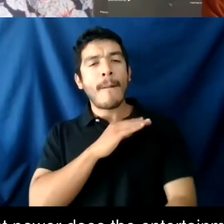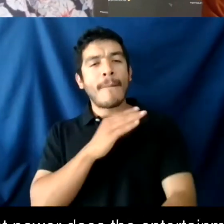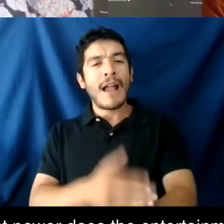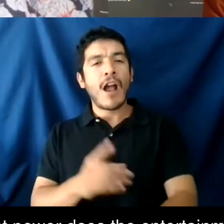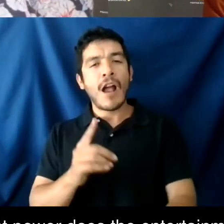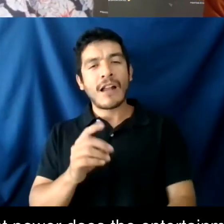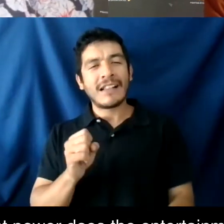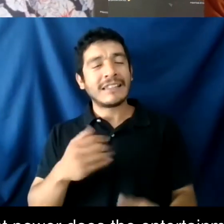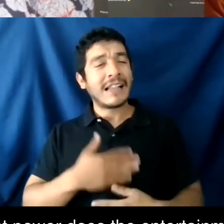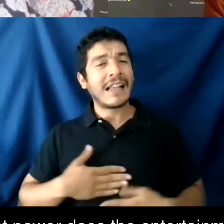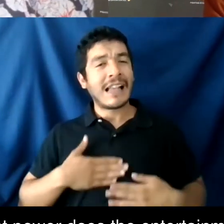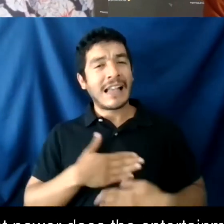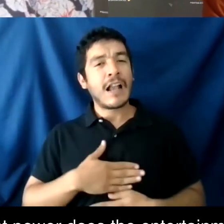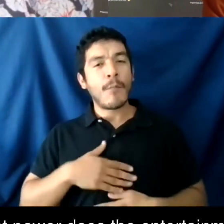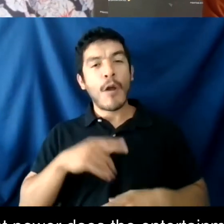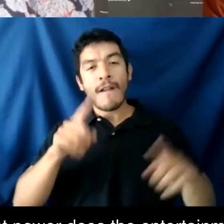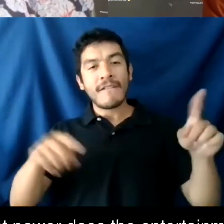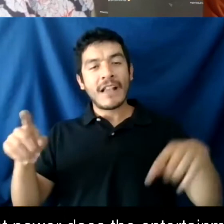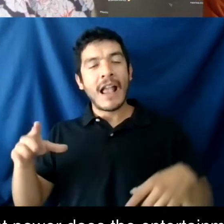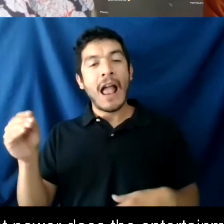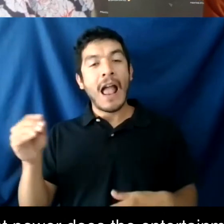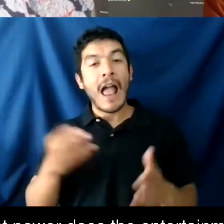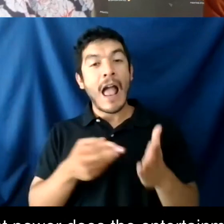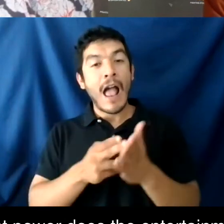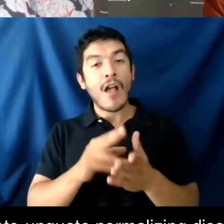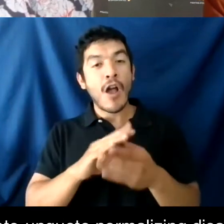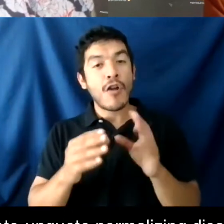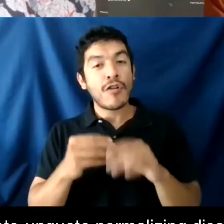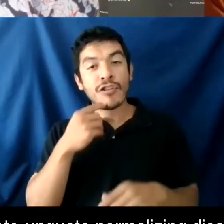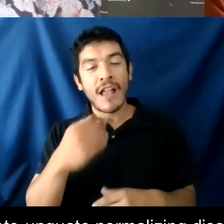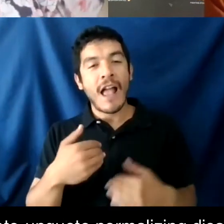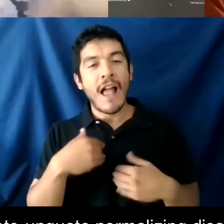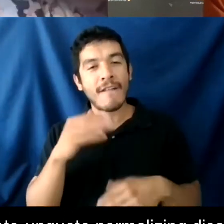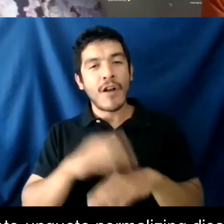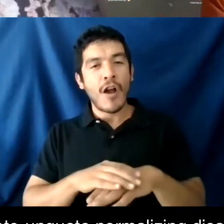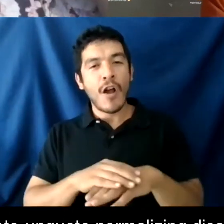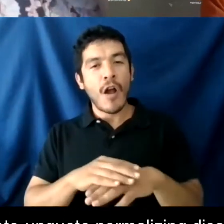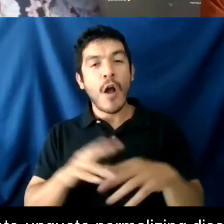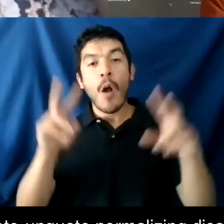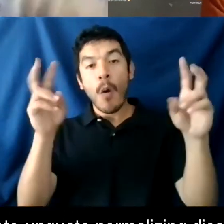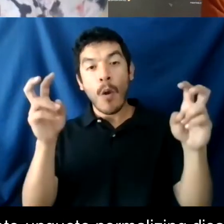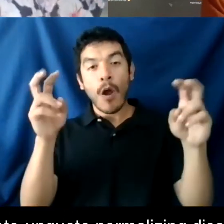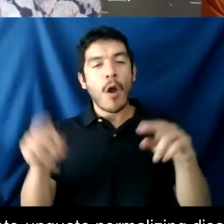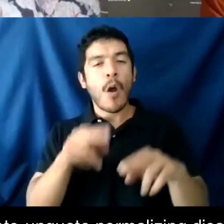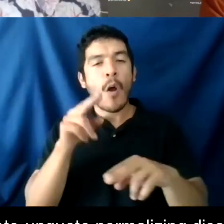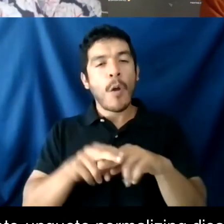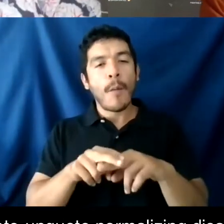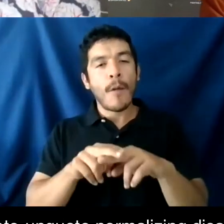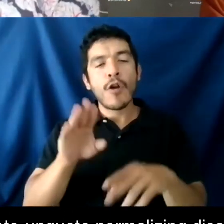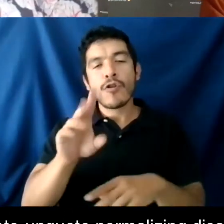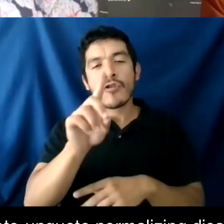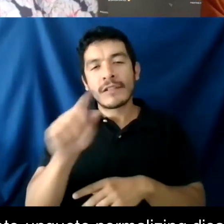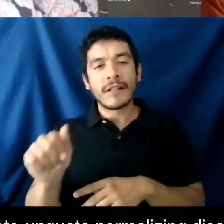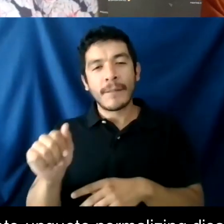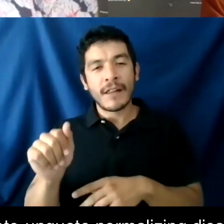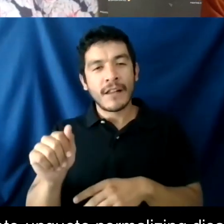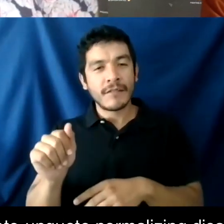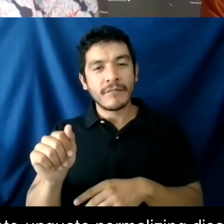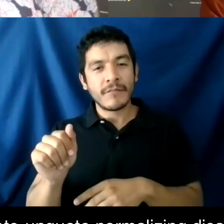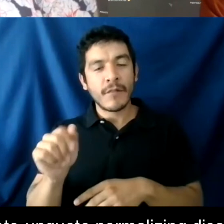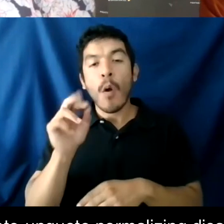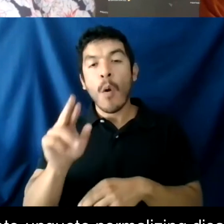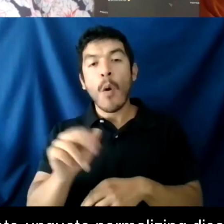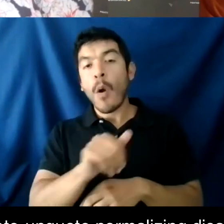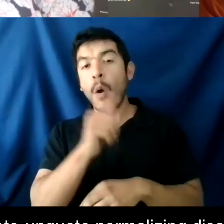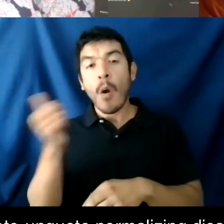the entertainment field and authentic storytelling have in quote unquote normalizing disability or